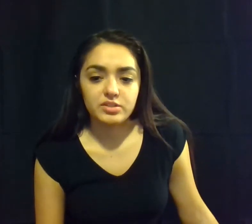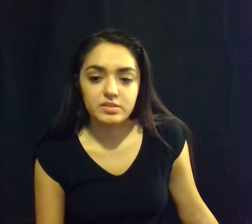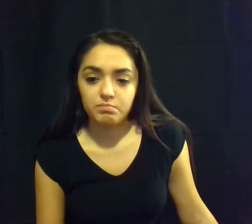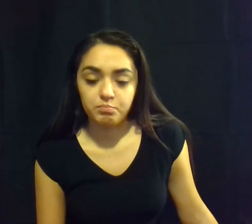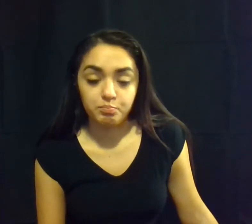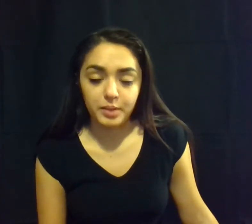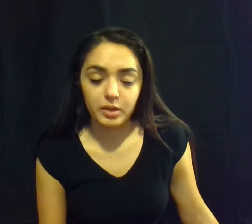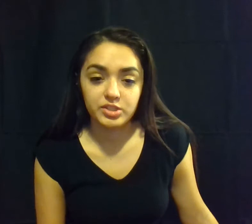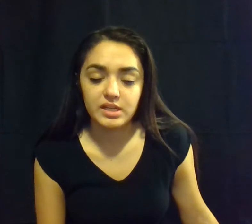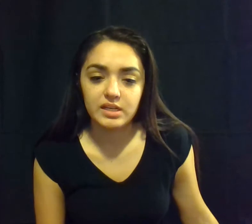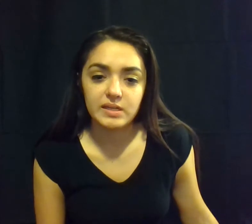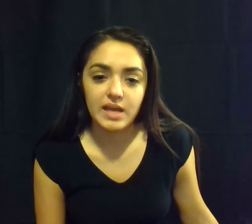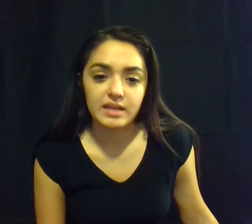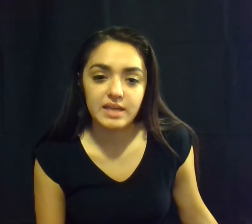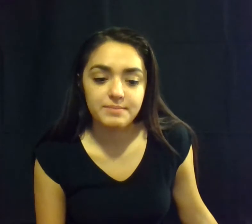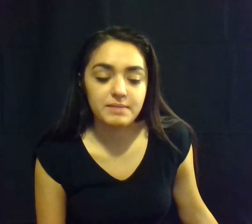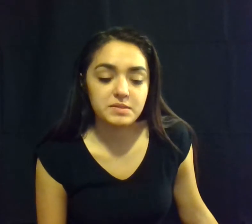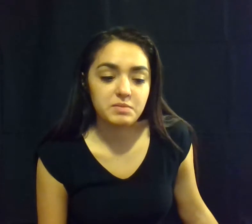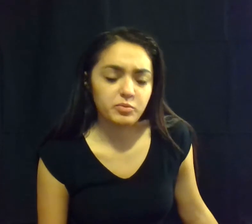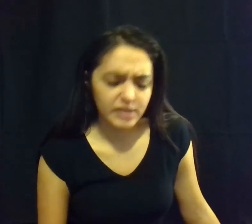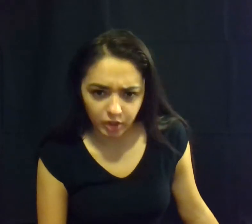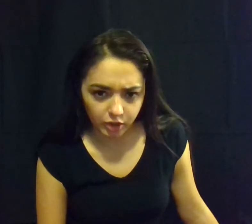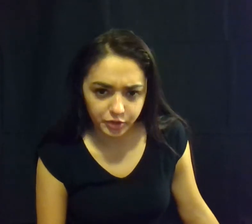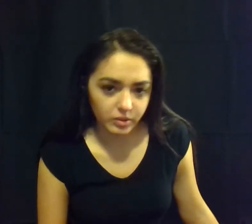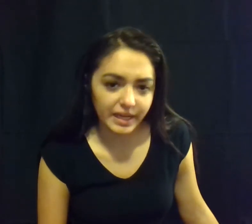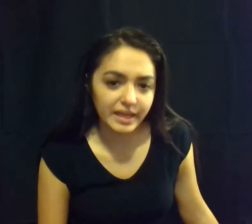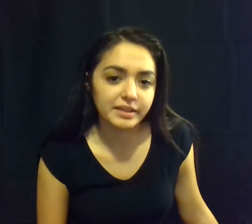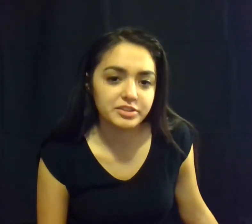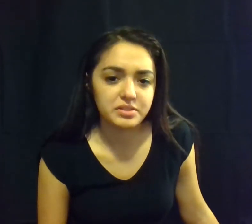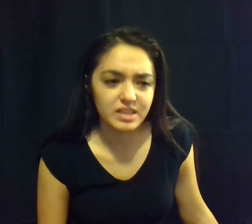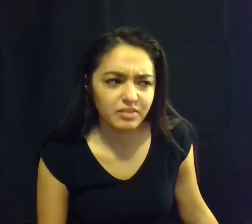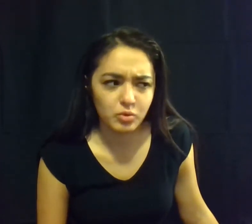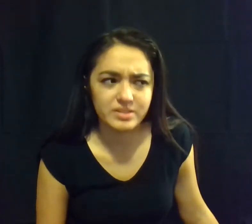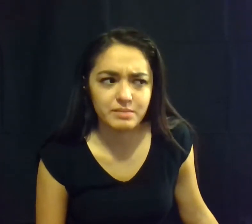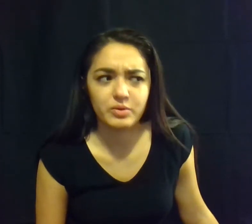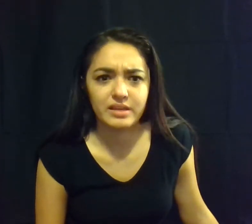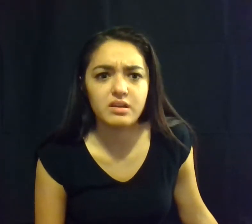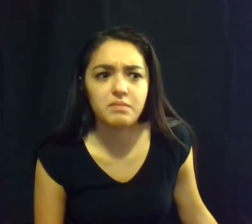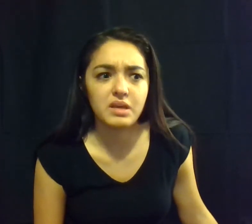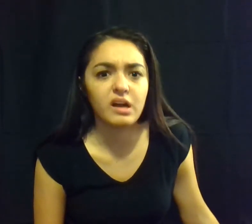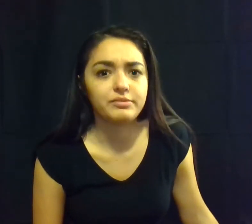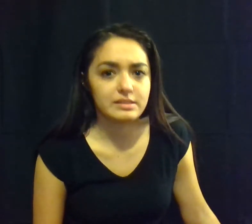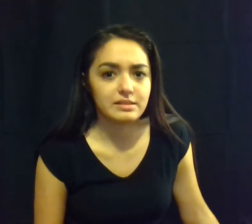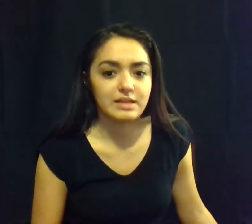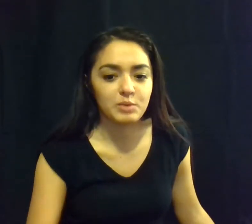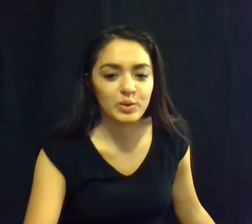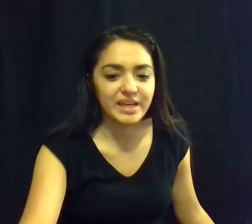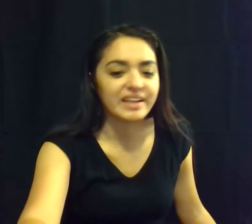just barged in and came up to me and were like, "Are you okay?" And she's like, "Of course I'm okay. Look at me. Obviously I'm okay."